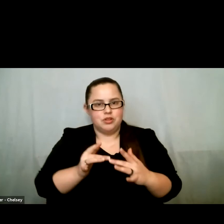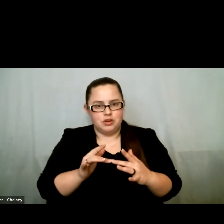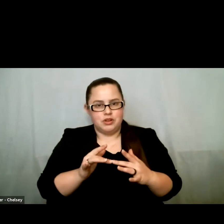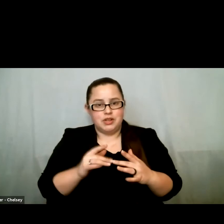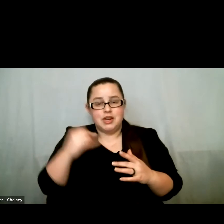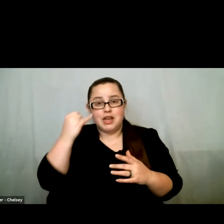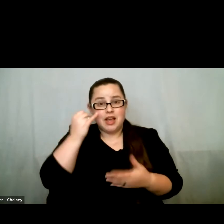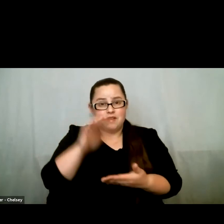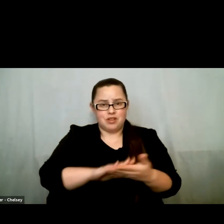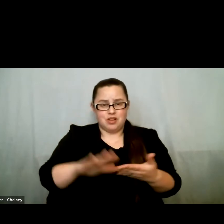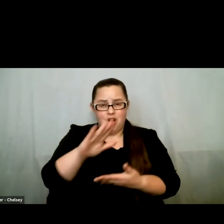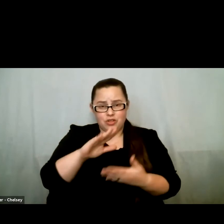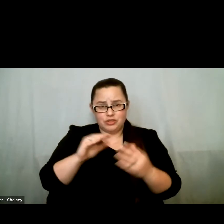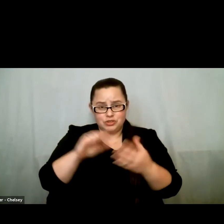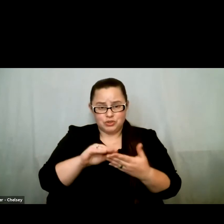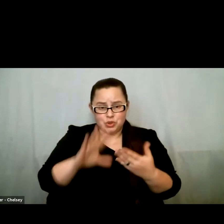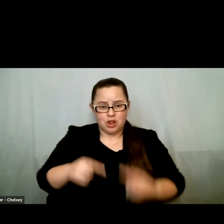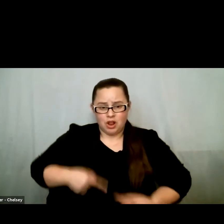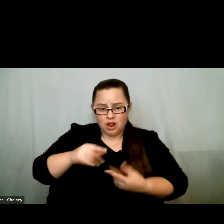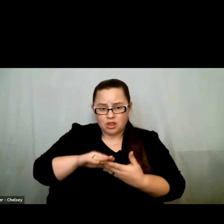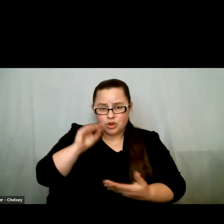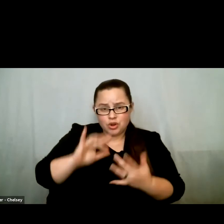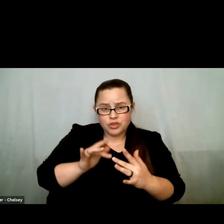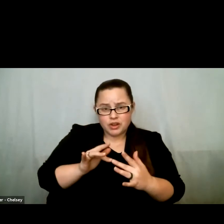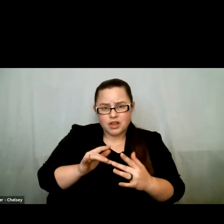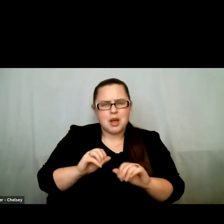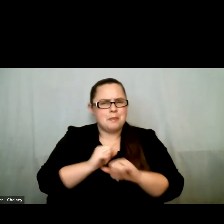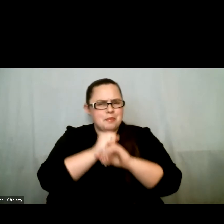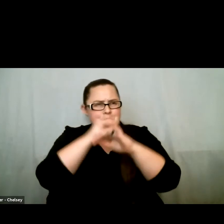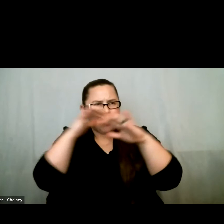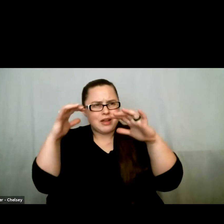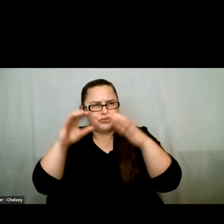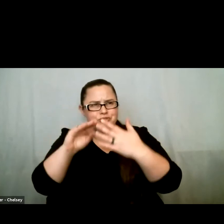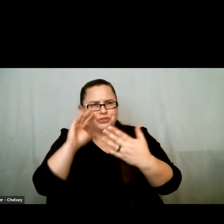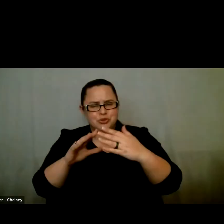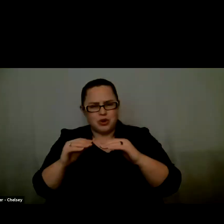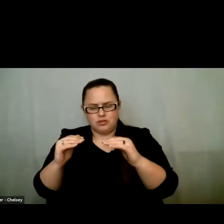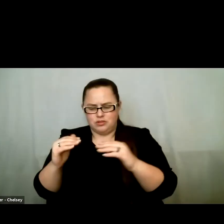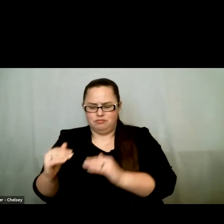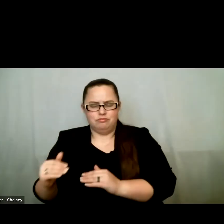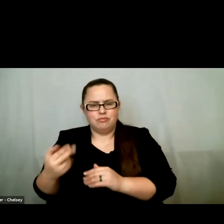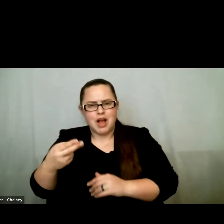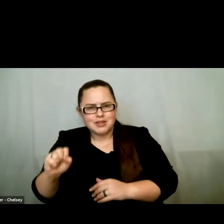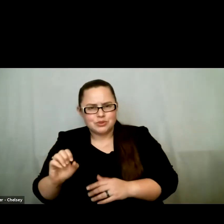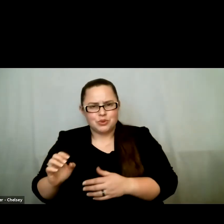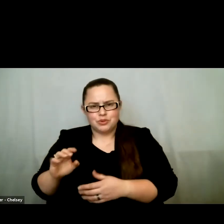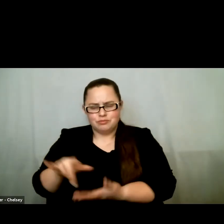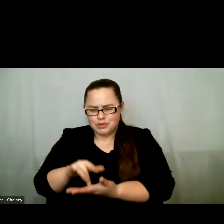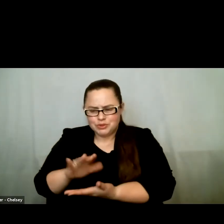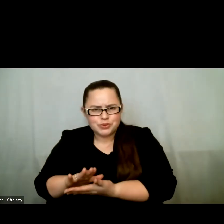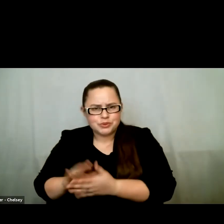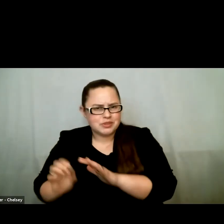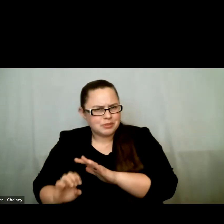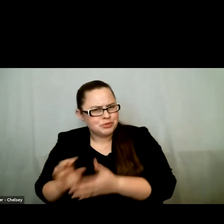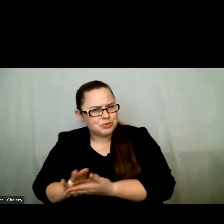had difficulty learning online, imagine students at the lower grade level. My husband and I knew that we would have to talk to